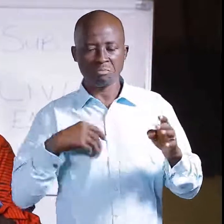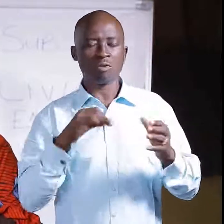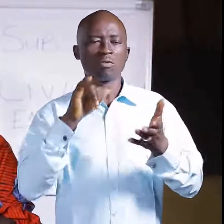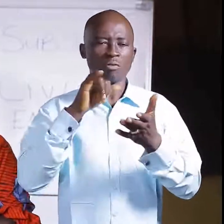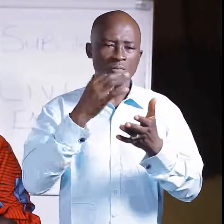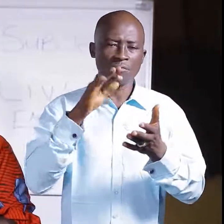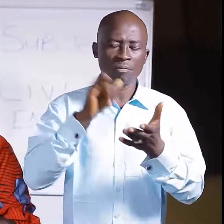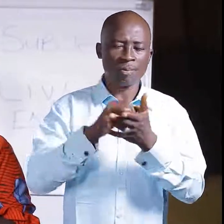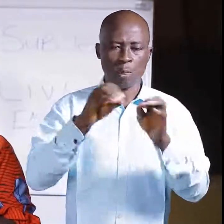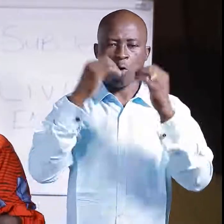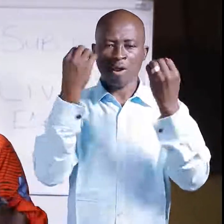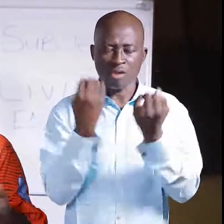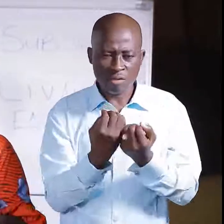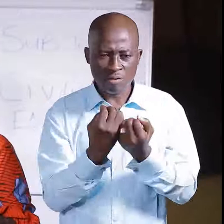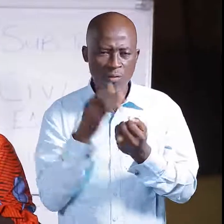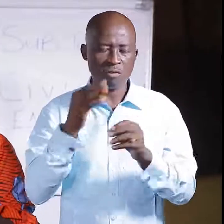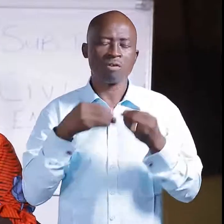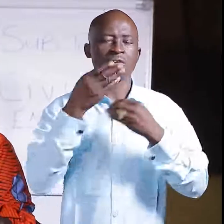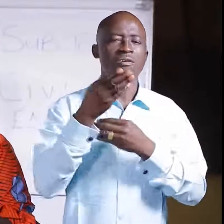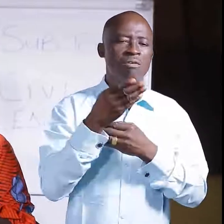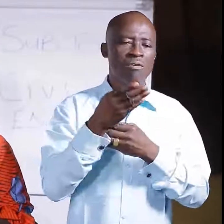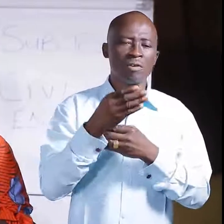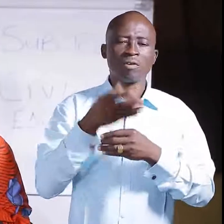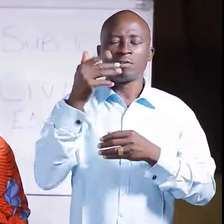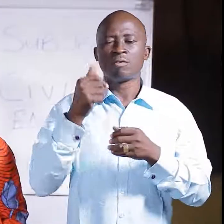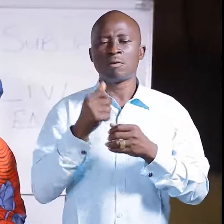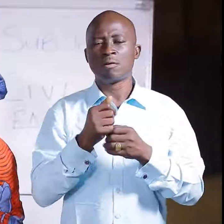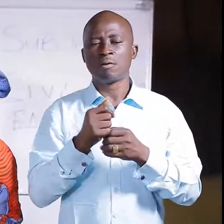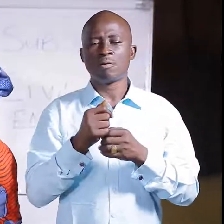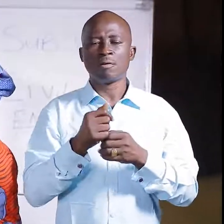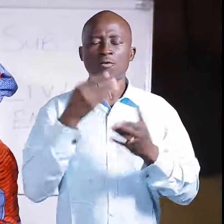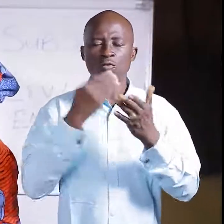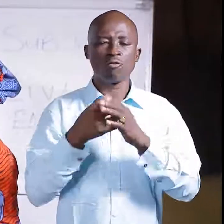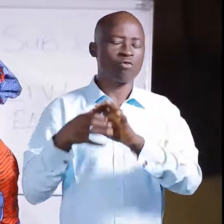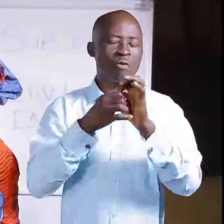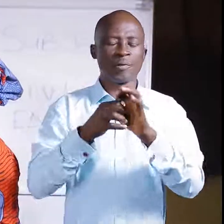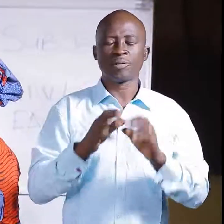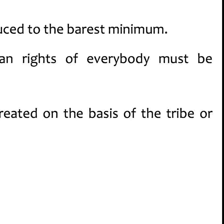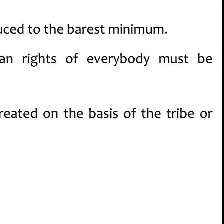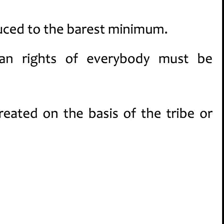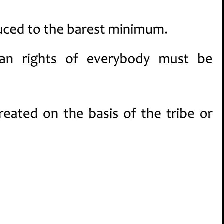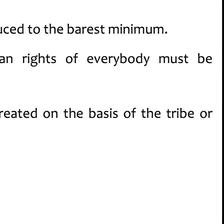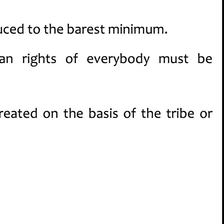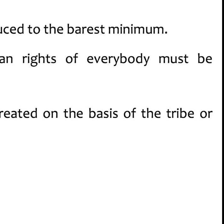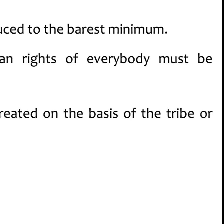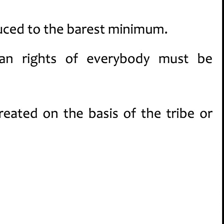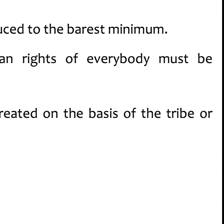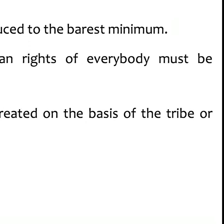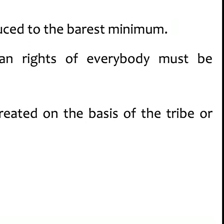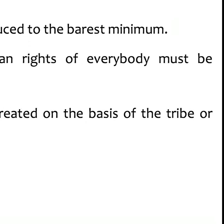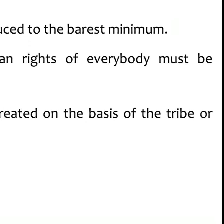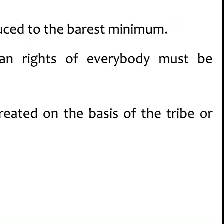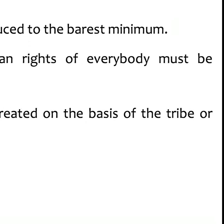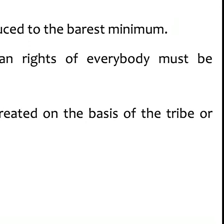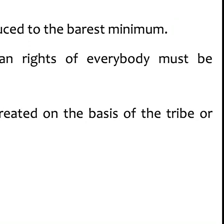society organization will give out their maximum cooperation. The fundamental human right